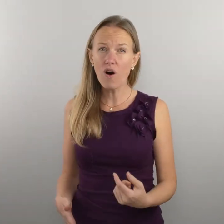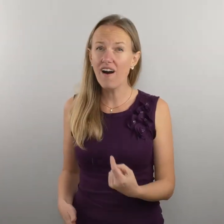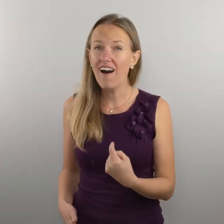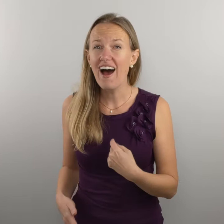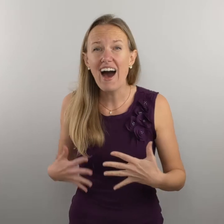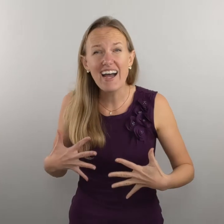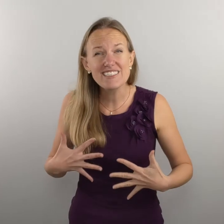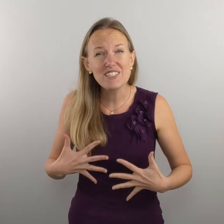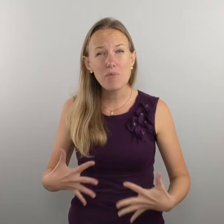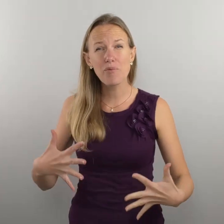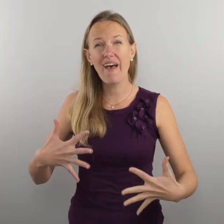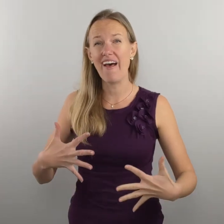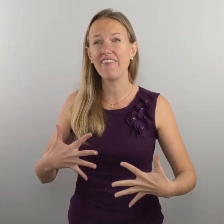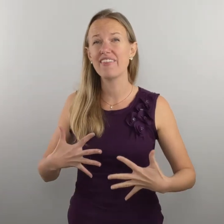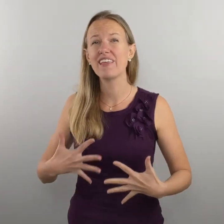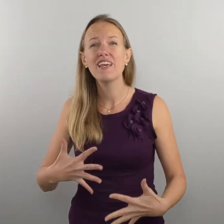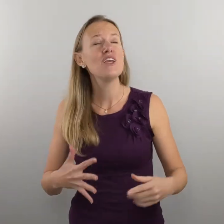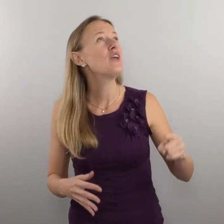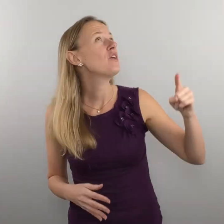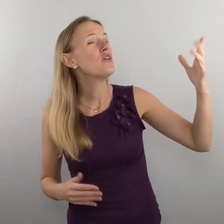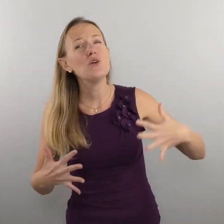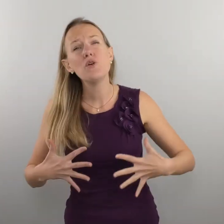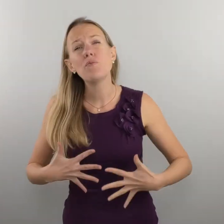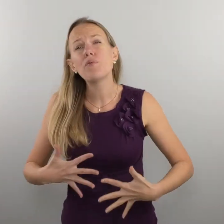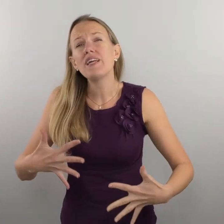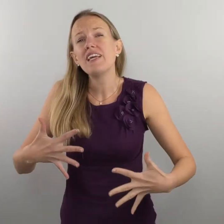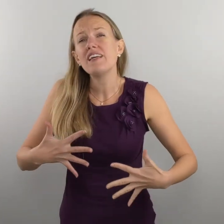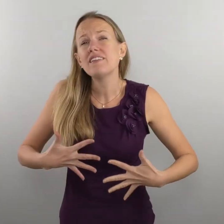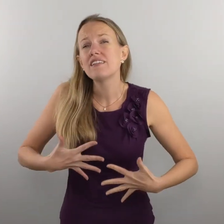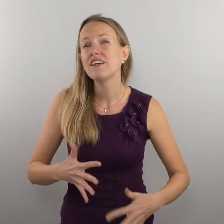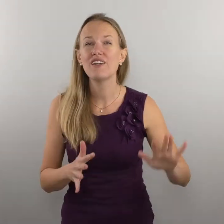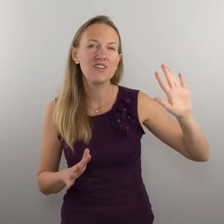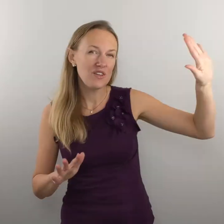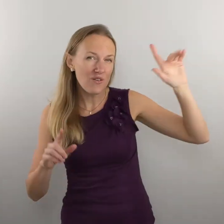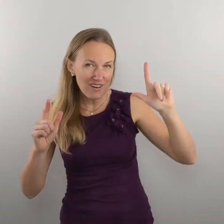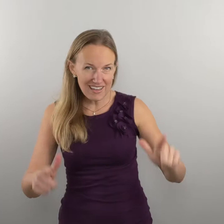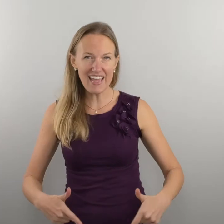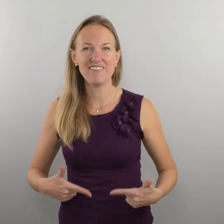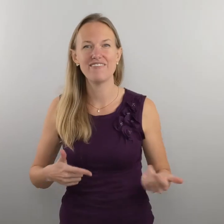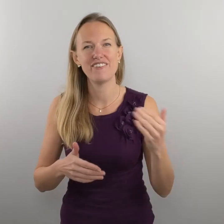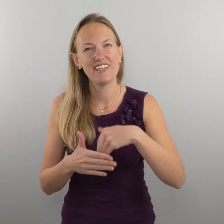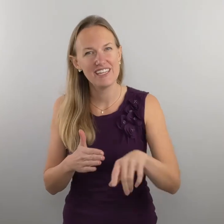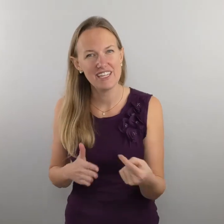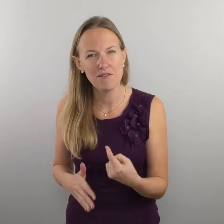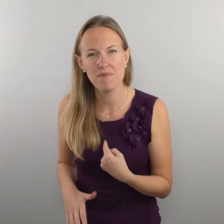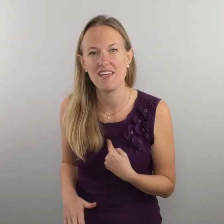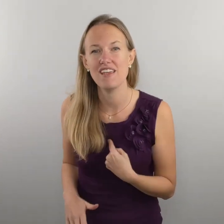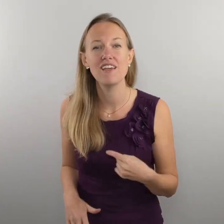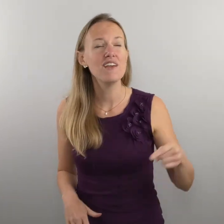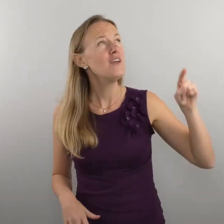before I took a breath, you breathed your life in me.